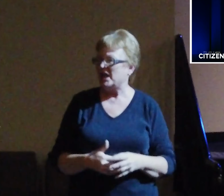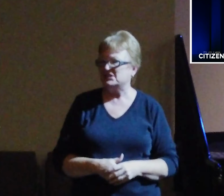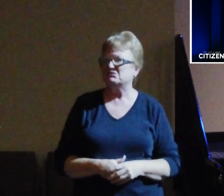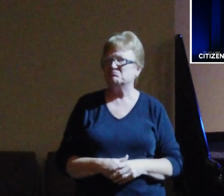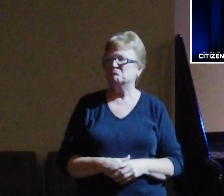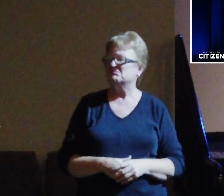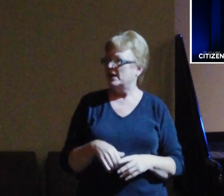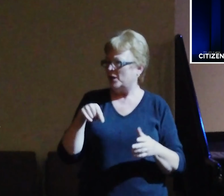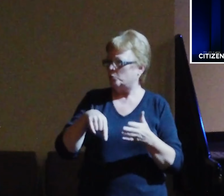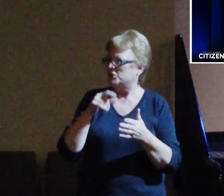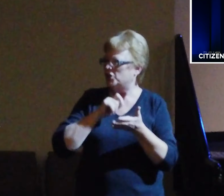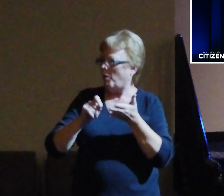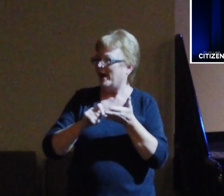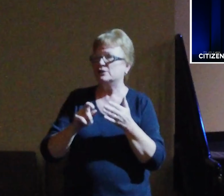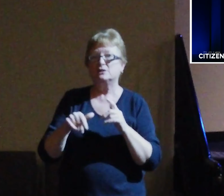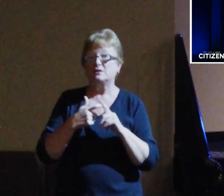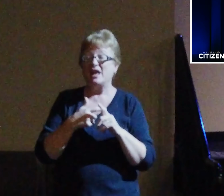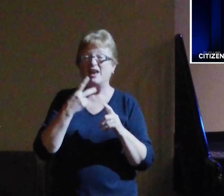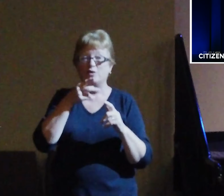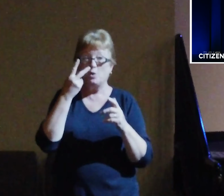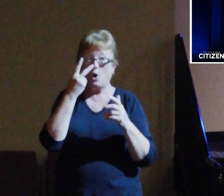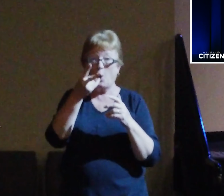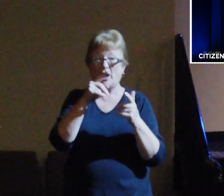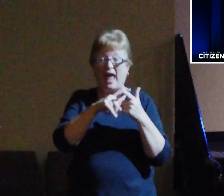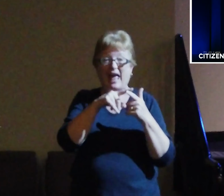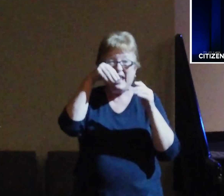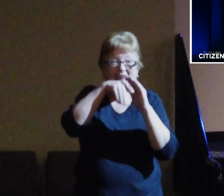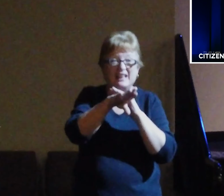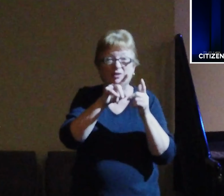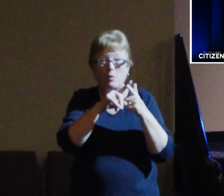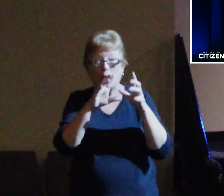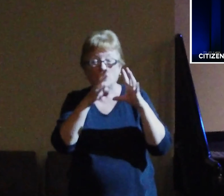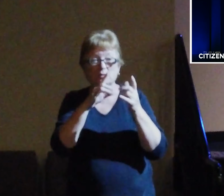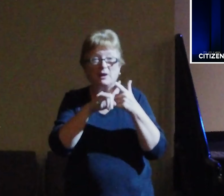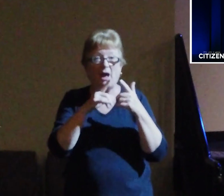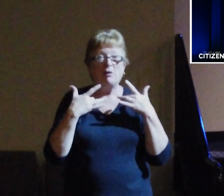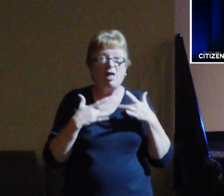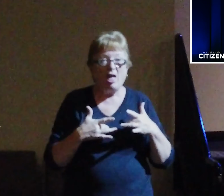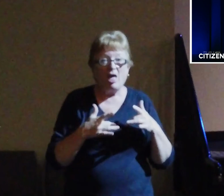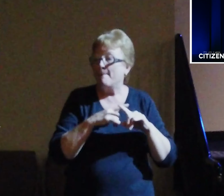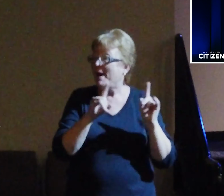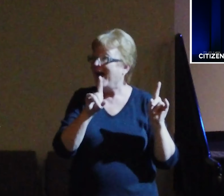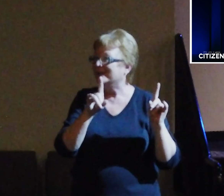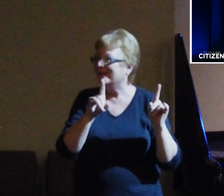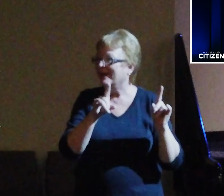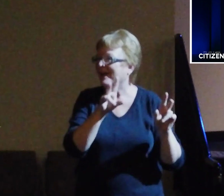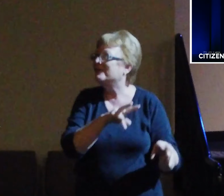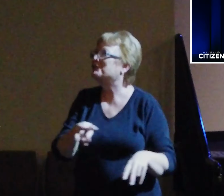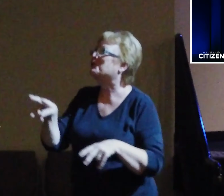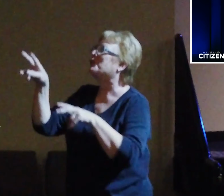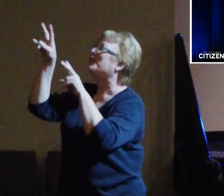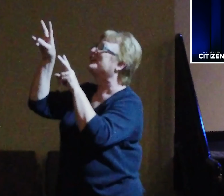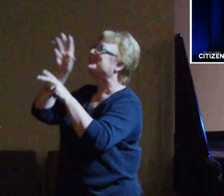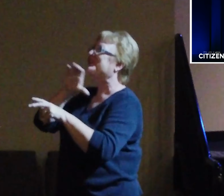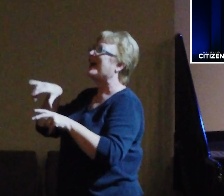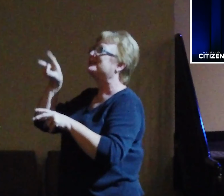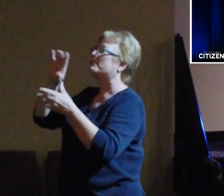If you look within, you'll be depressed. I agree. But if you look at Christ, you'll be at rest.